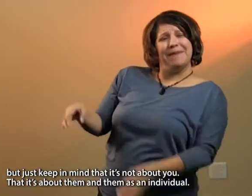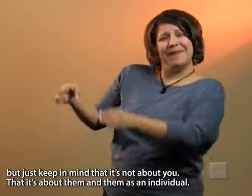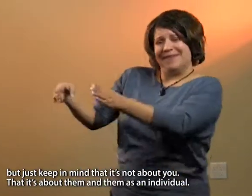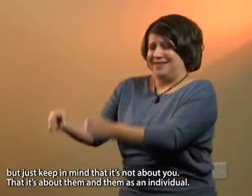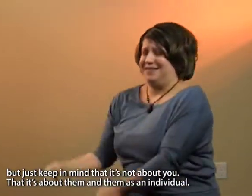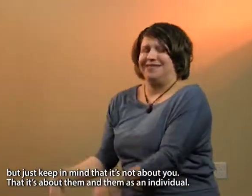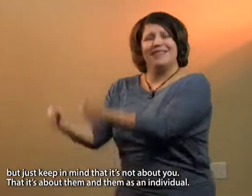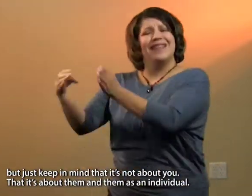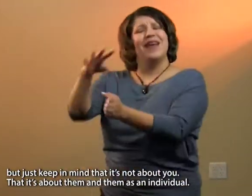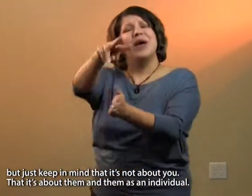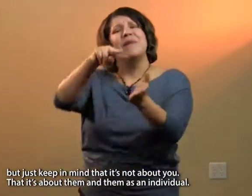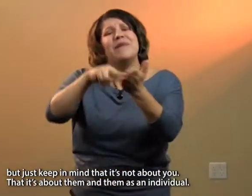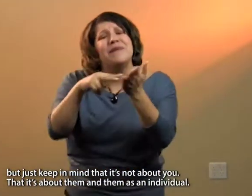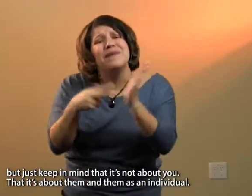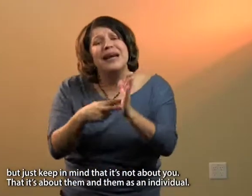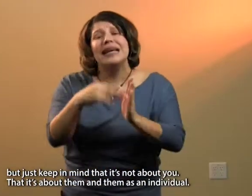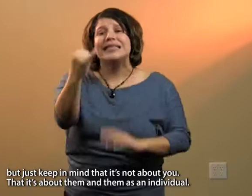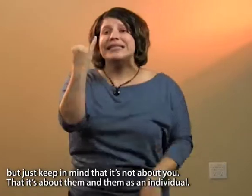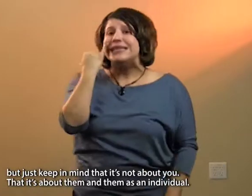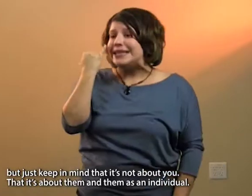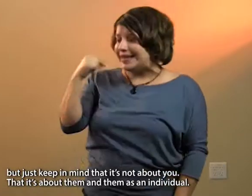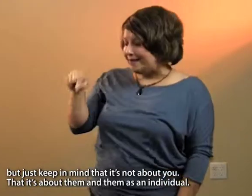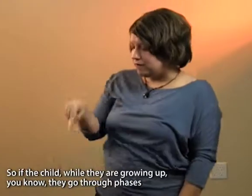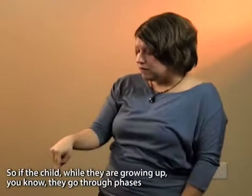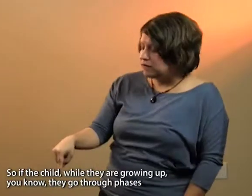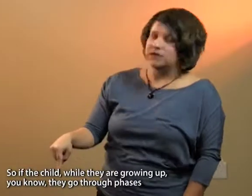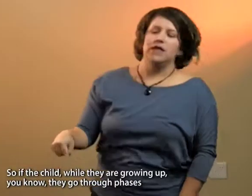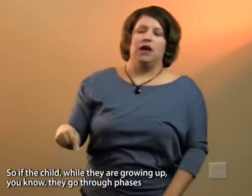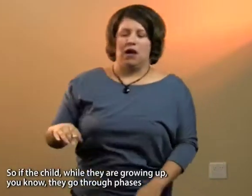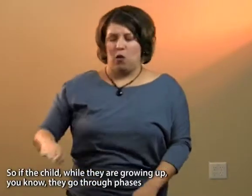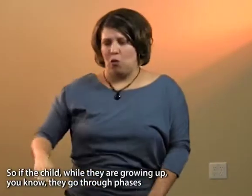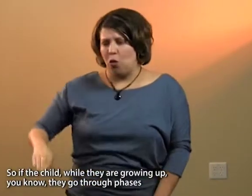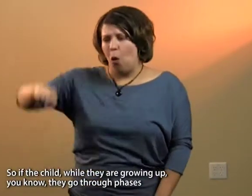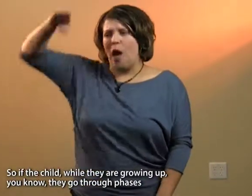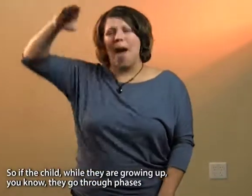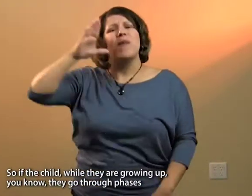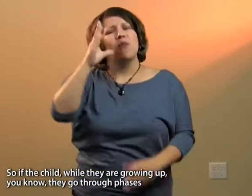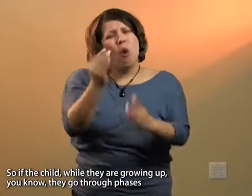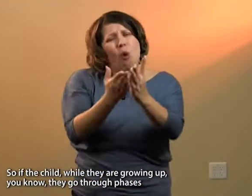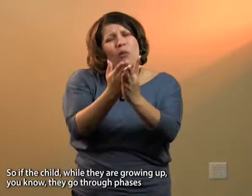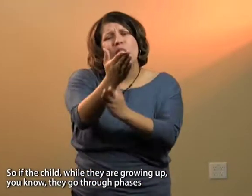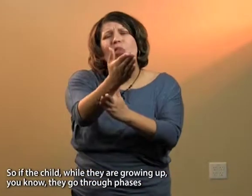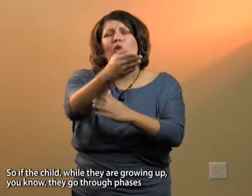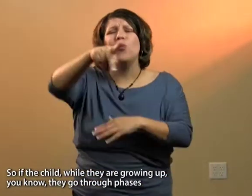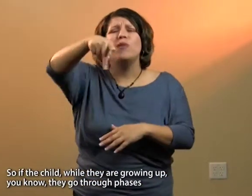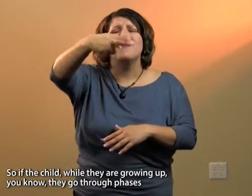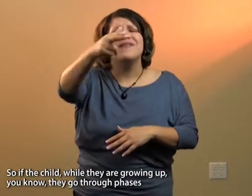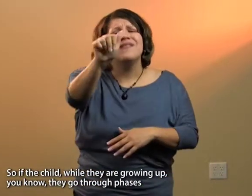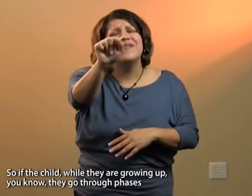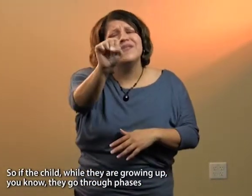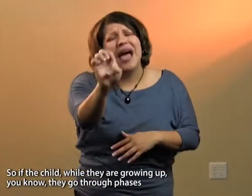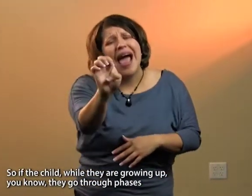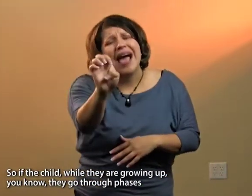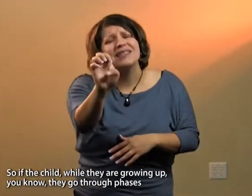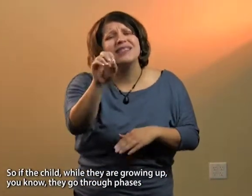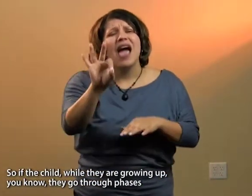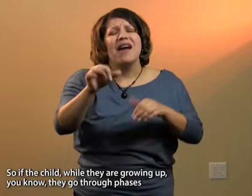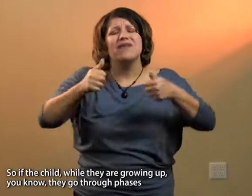them and them as an individual so if the child while they're growing up you know they go through